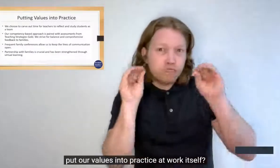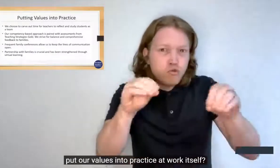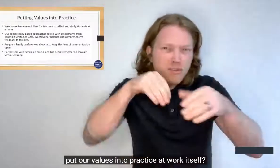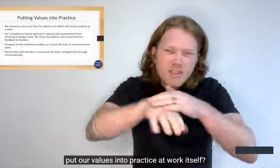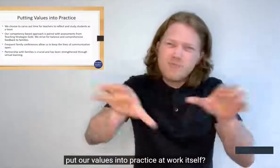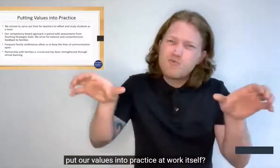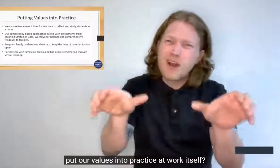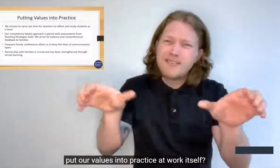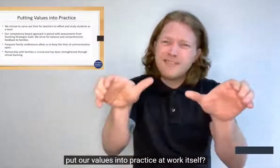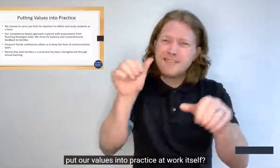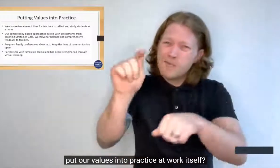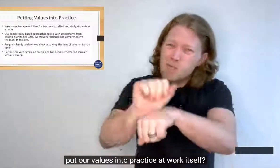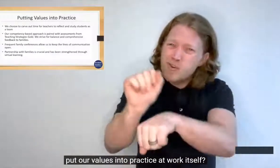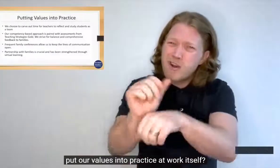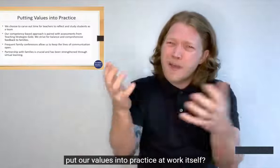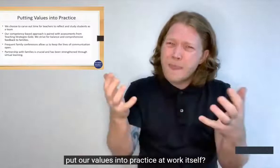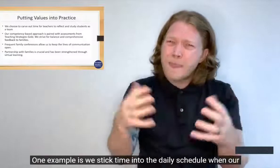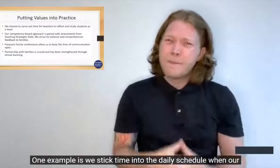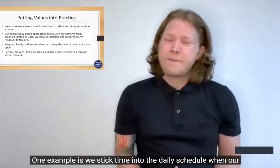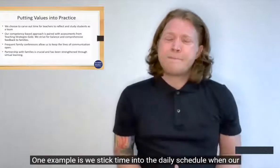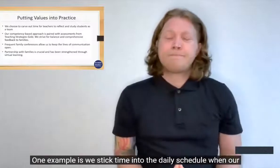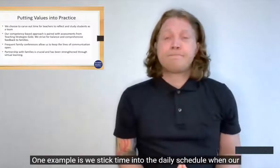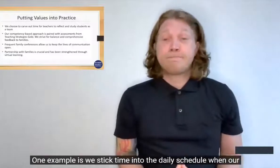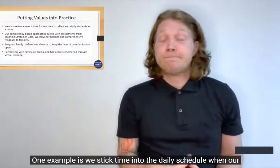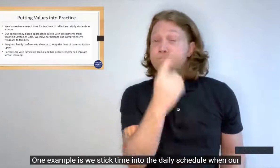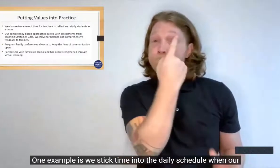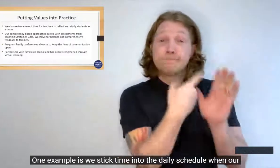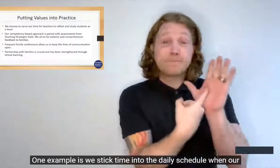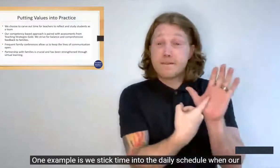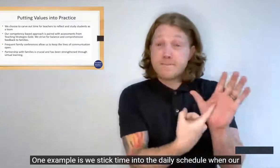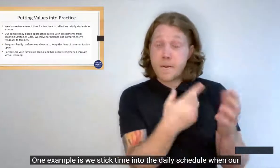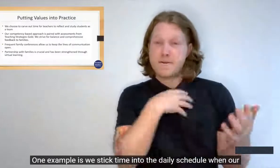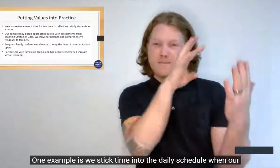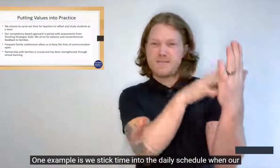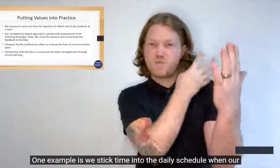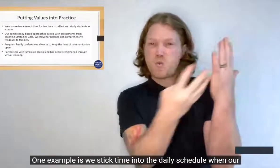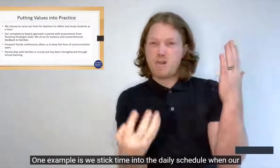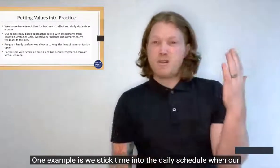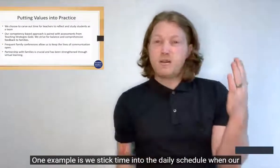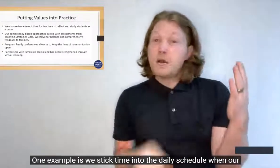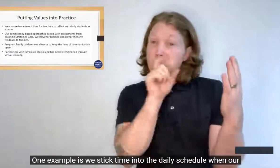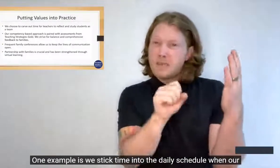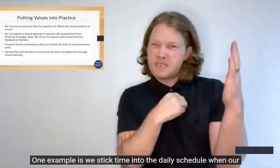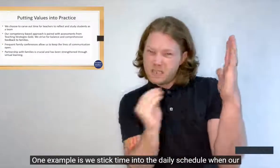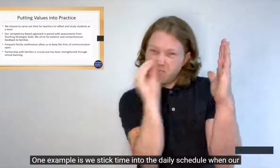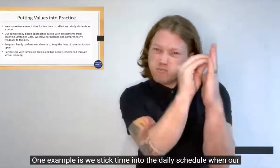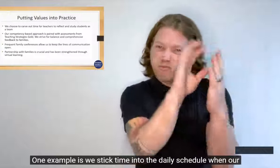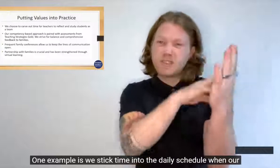Like we put our values into practice at work. Well, one example,